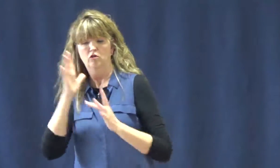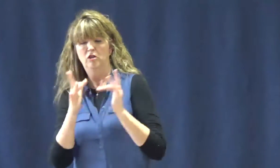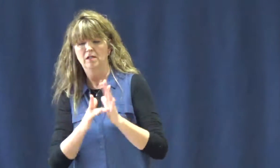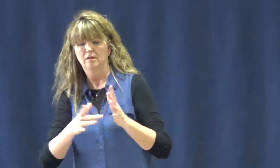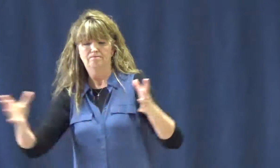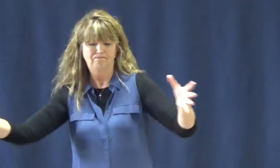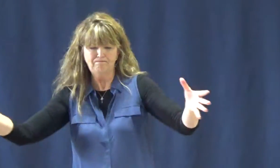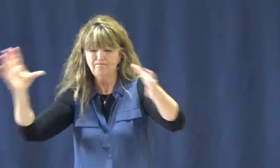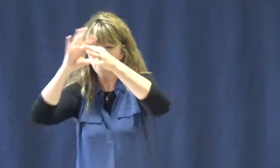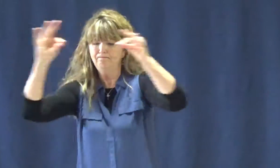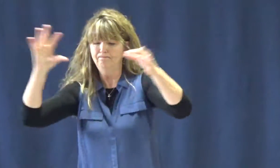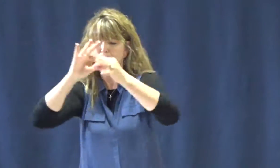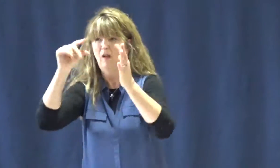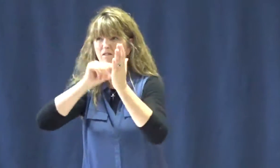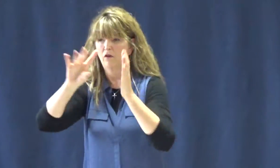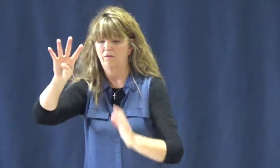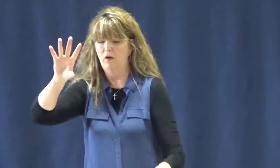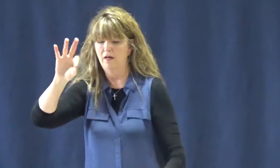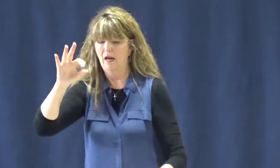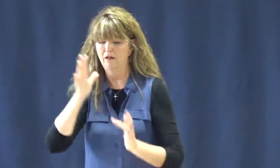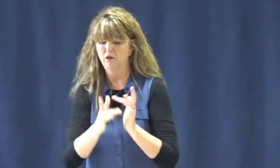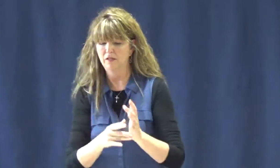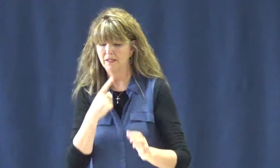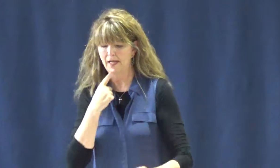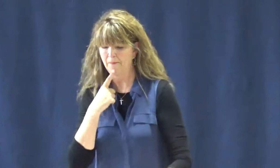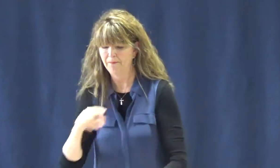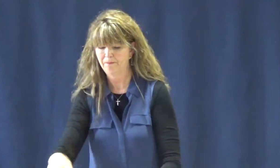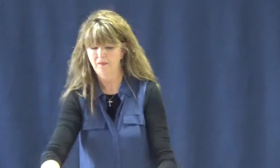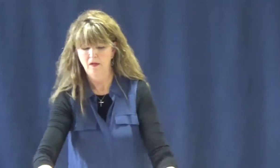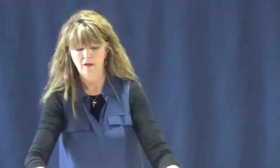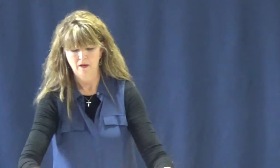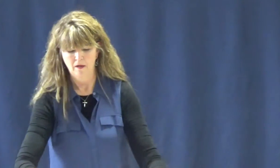When the people heard Jesus talking, this is verse 49,